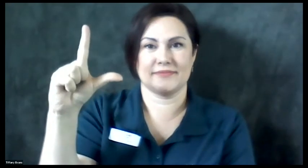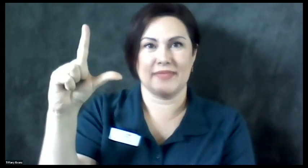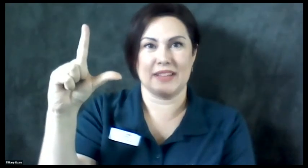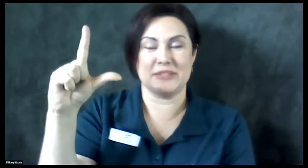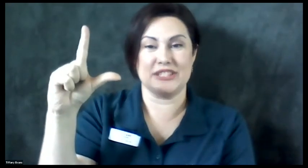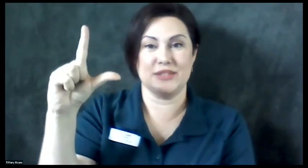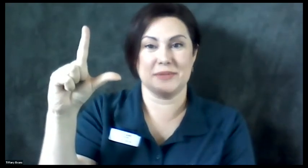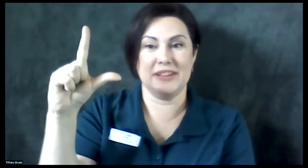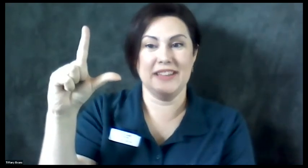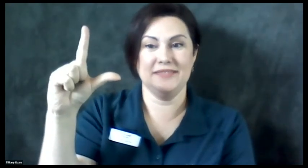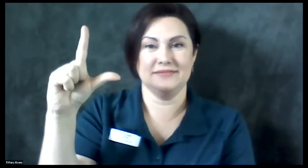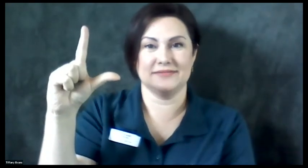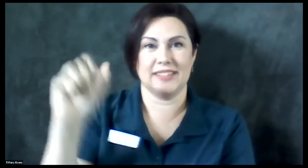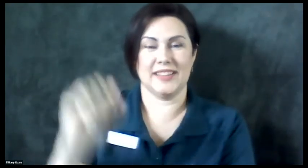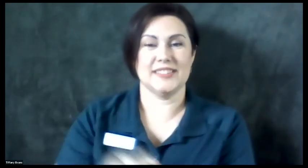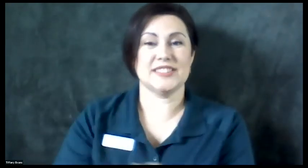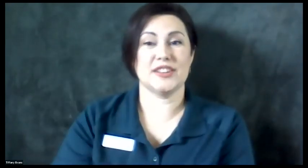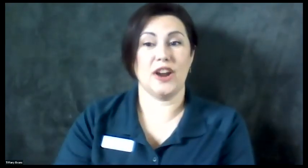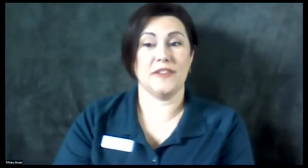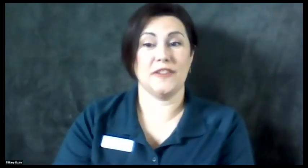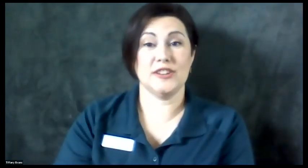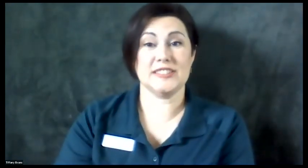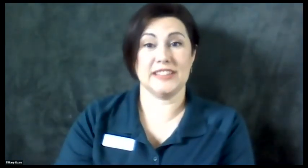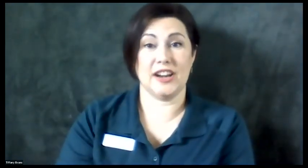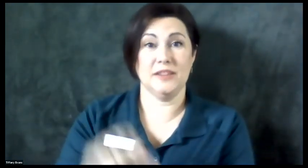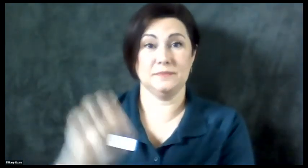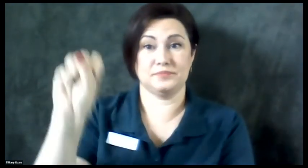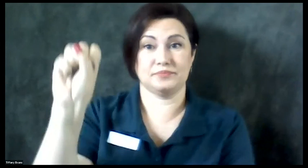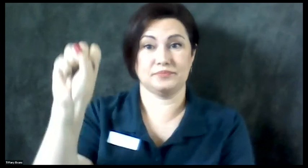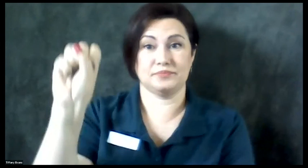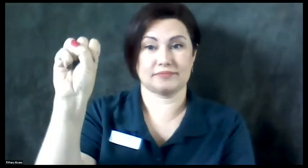I'm going to do this one again. So our first letter,